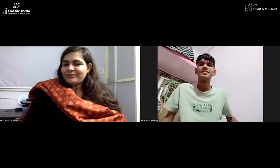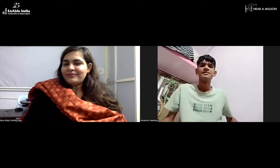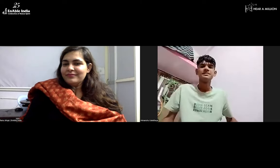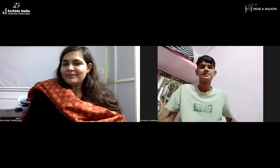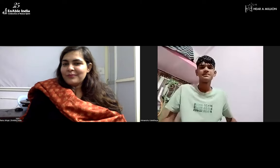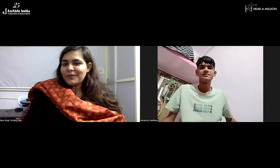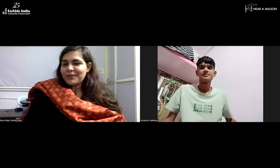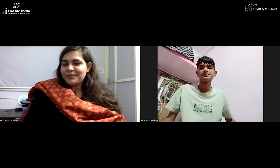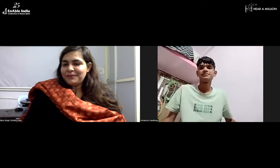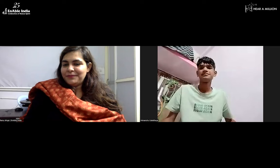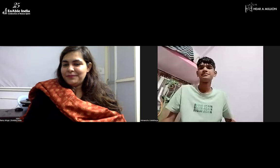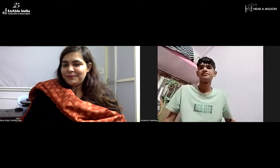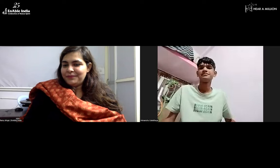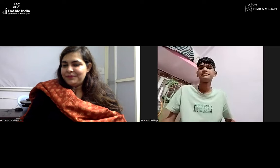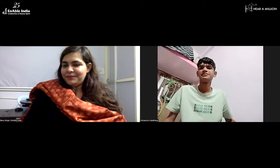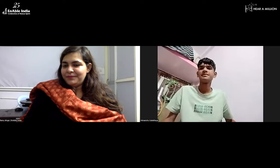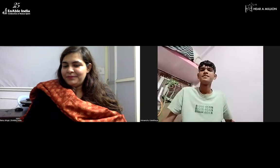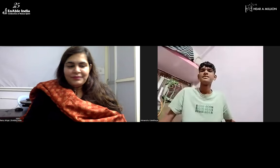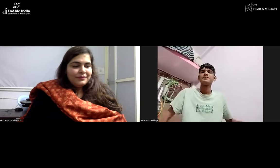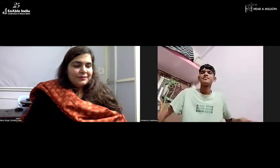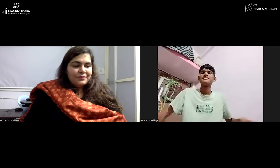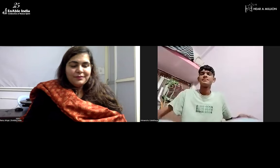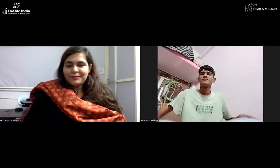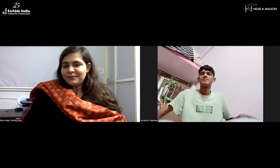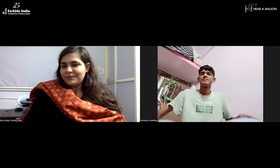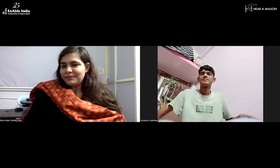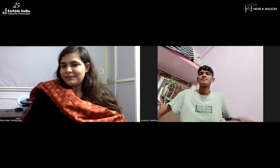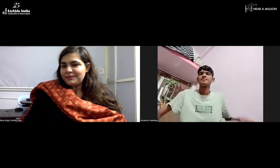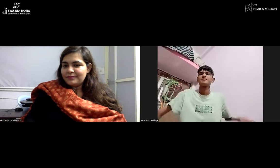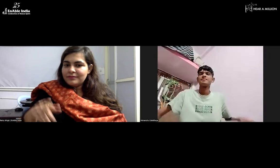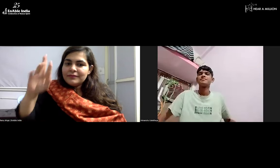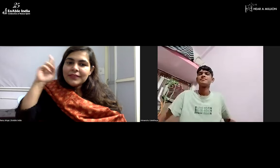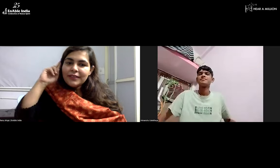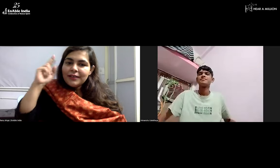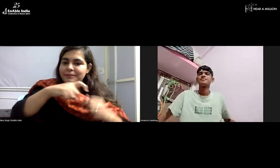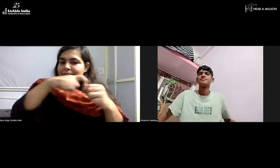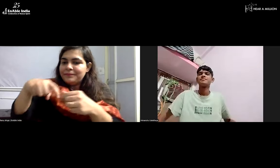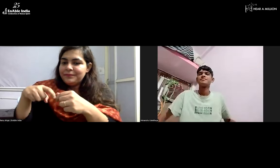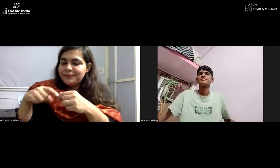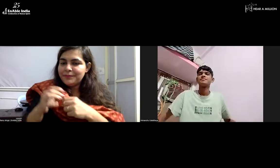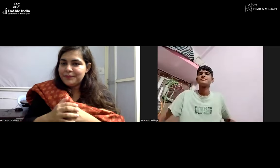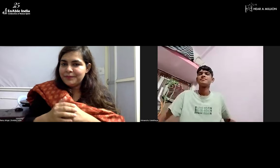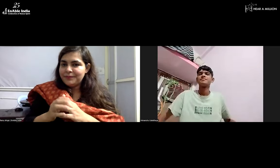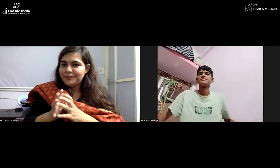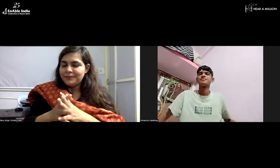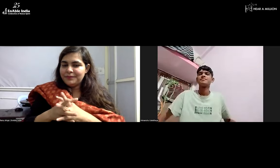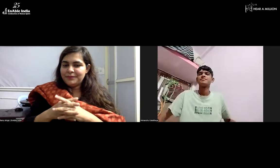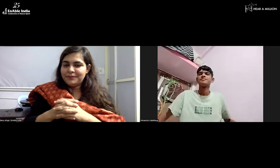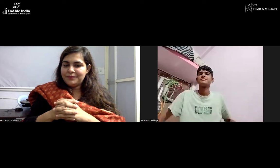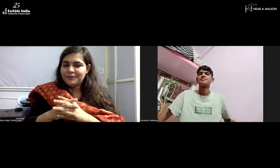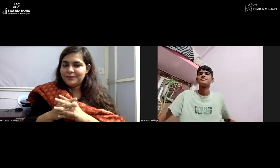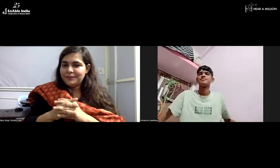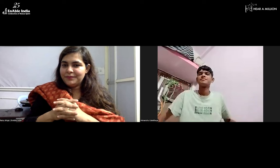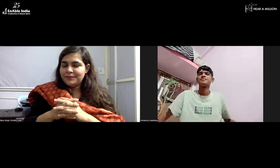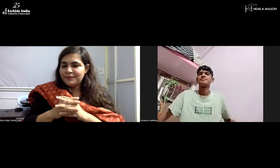Kavita. I have three. Oh, that's lovely. First is I want to be a badminton